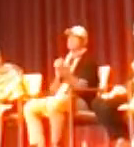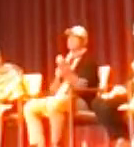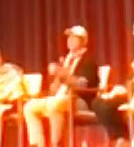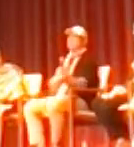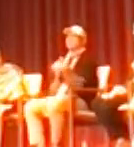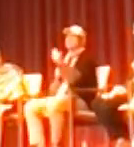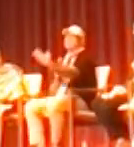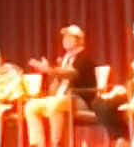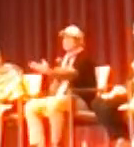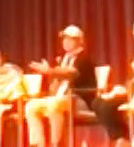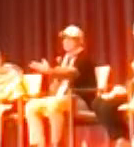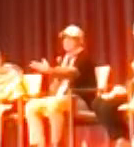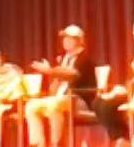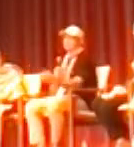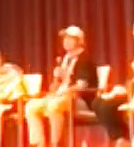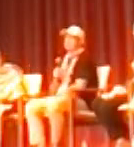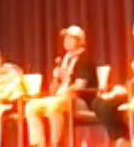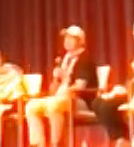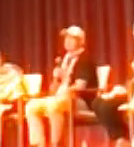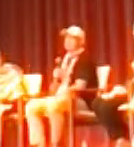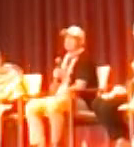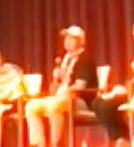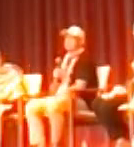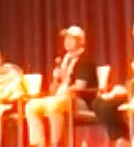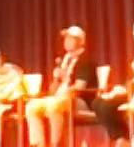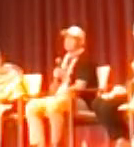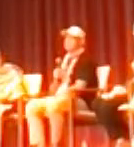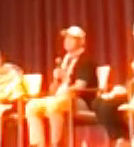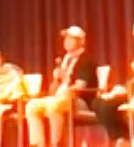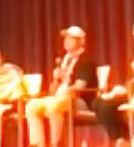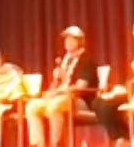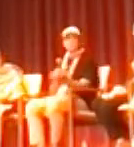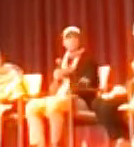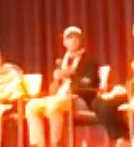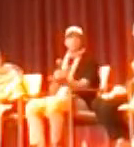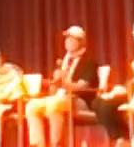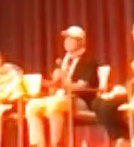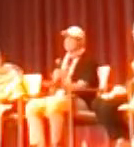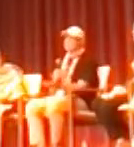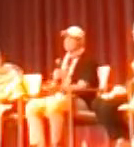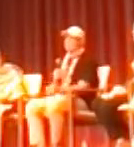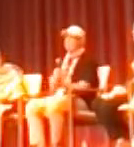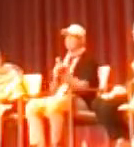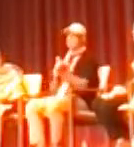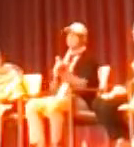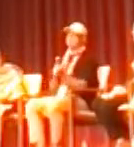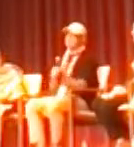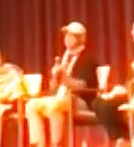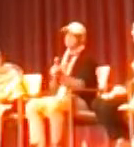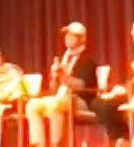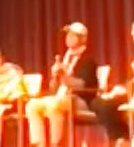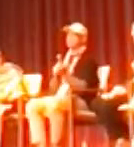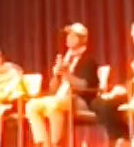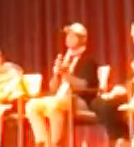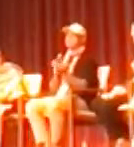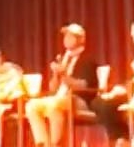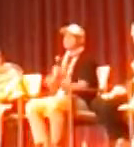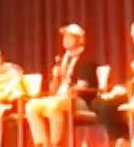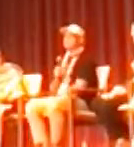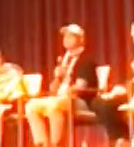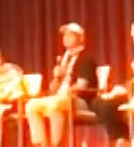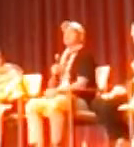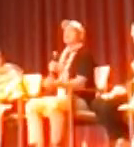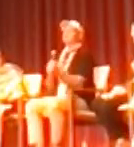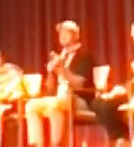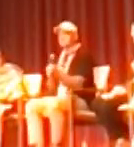mind blowing for the powers that be that saw this community. And they said it itself, one of the museum's